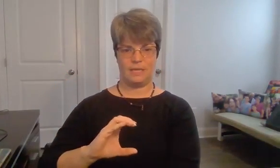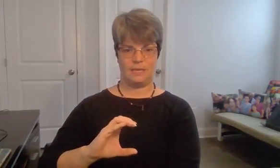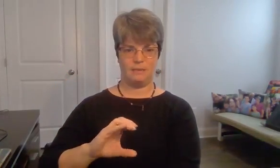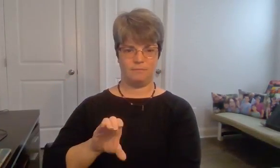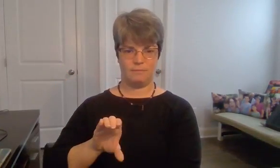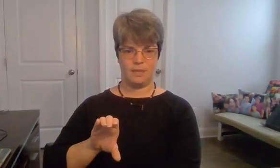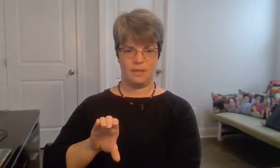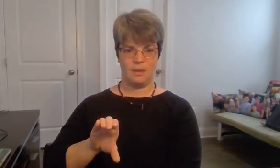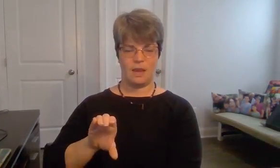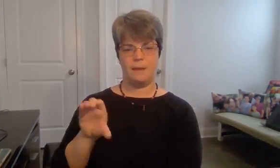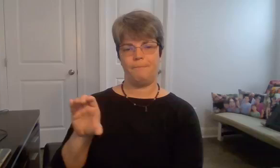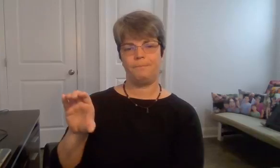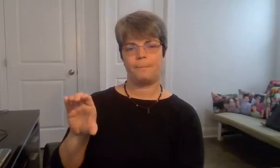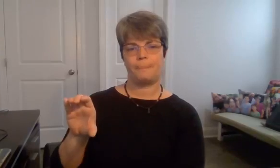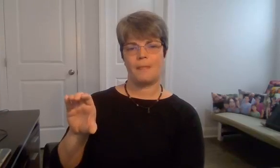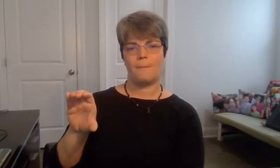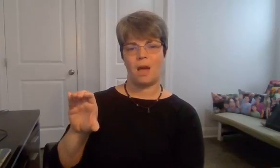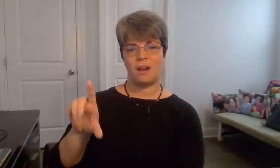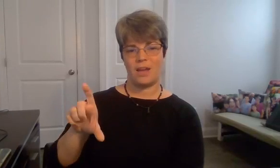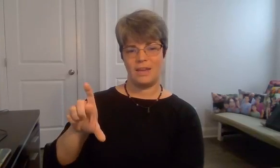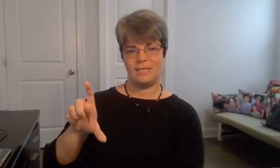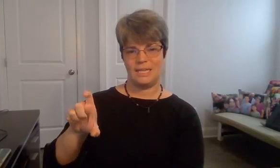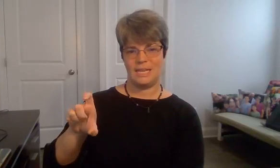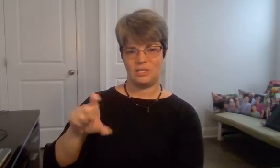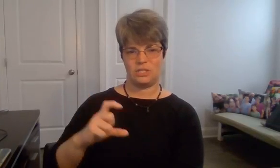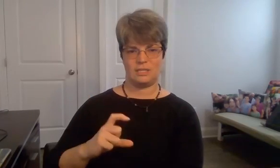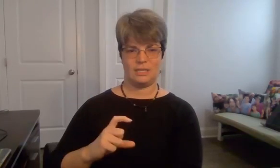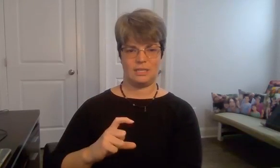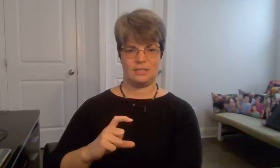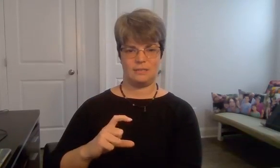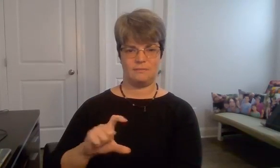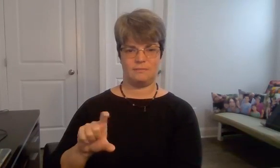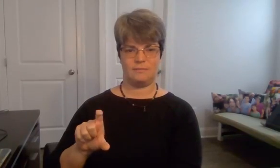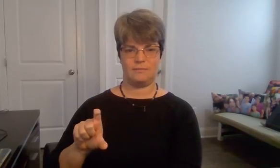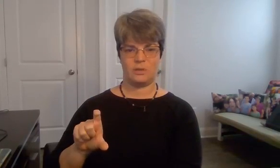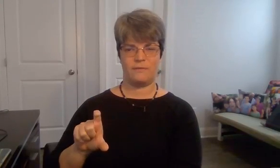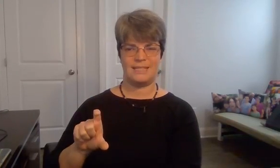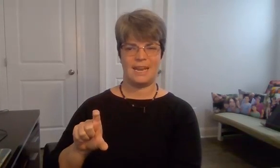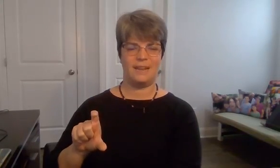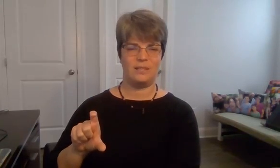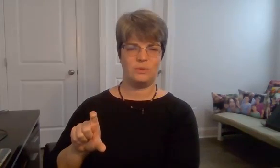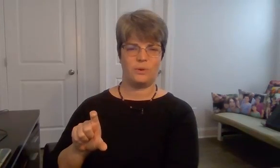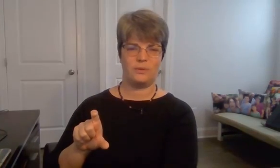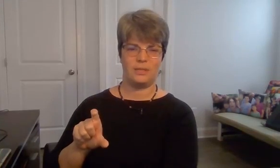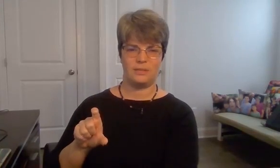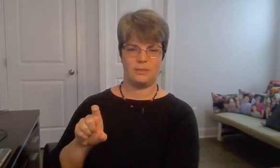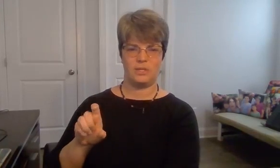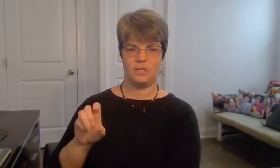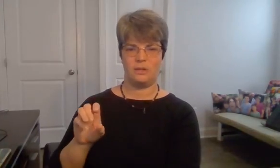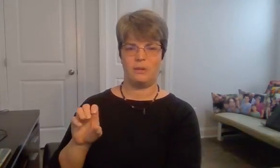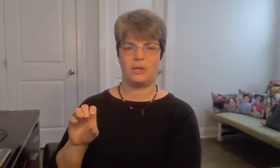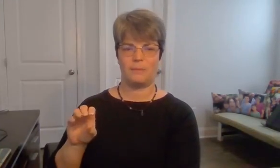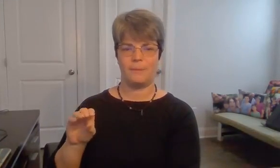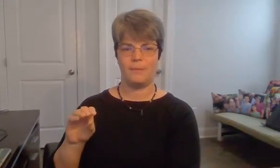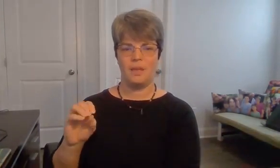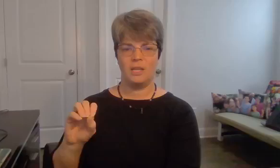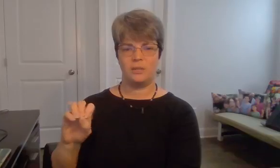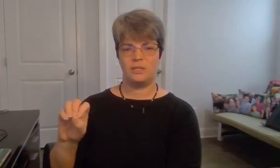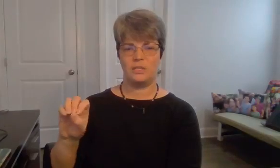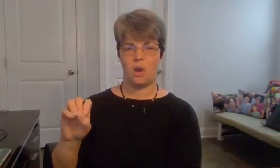C. A modified C is just like this. So if I say any of these words, I just want you to know what I'm talking about. So this is an